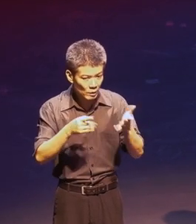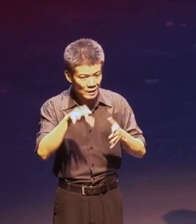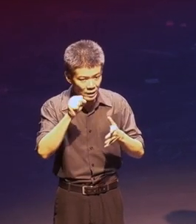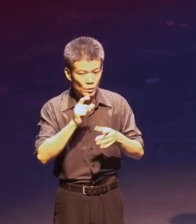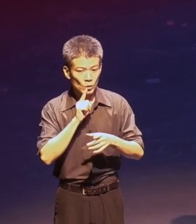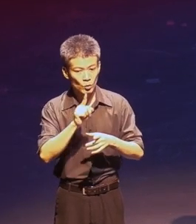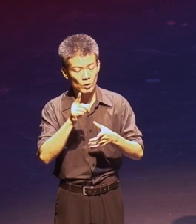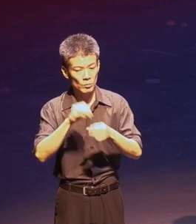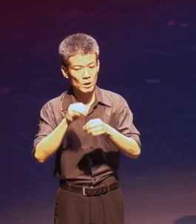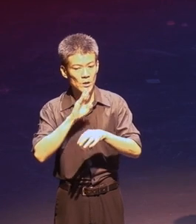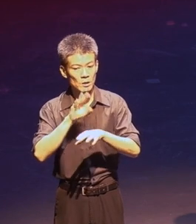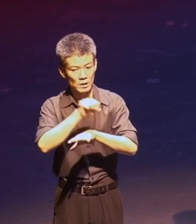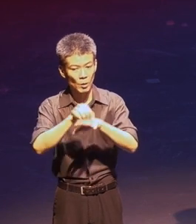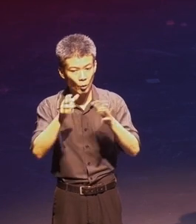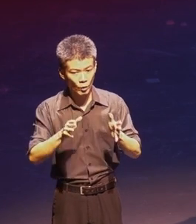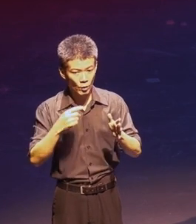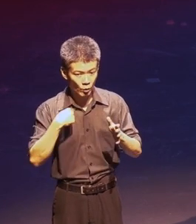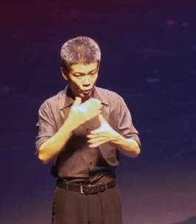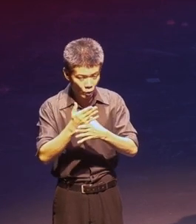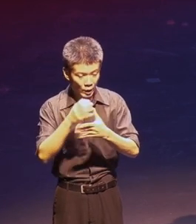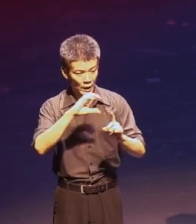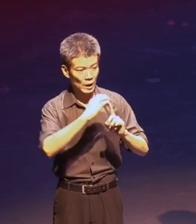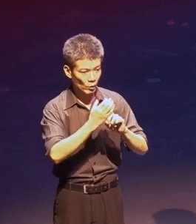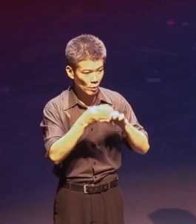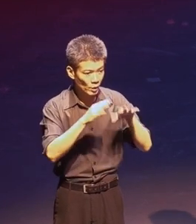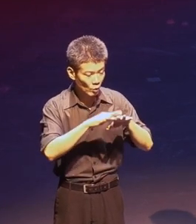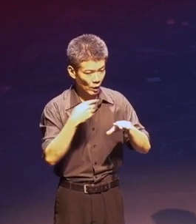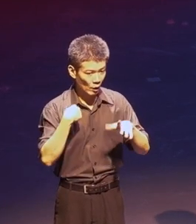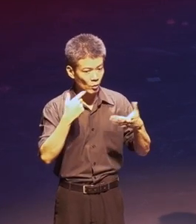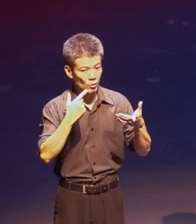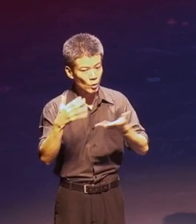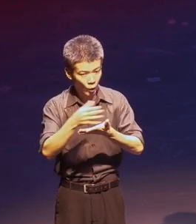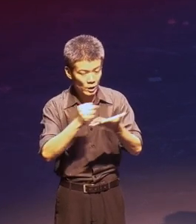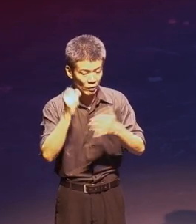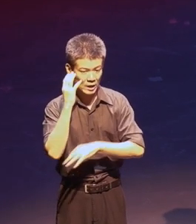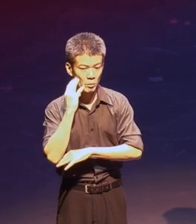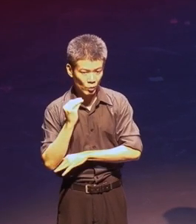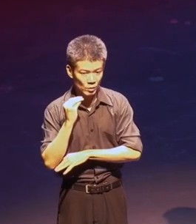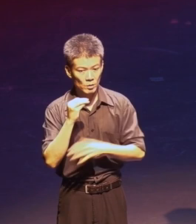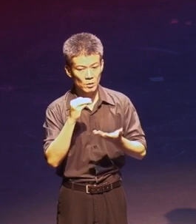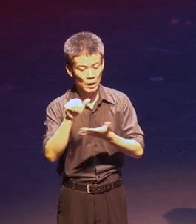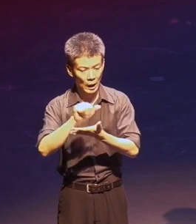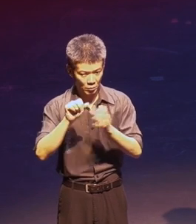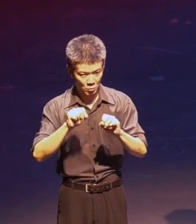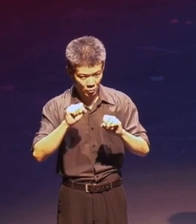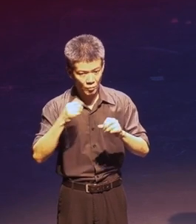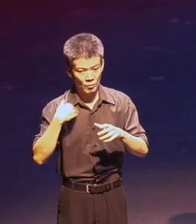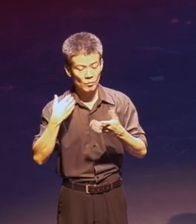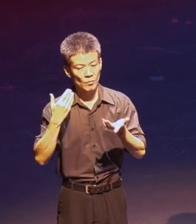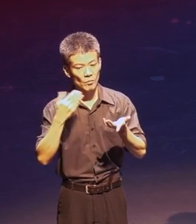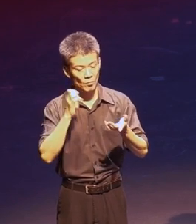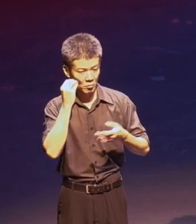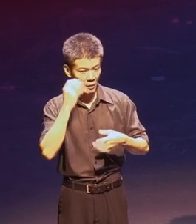to truly be Singaporean. With a shared culture based off our collective experiences, the arts can foster